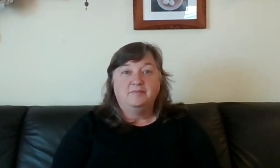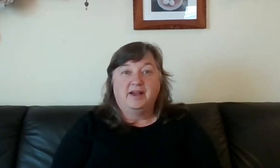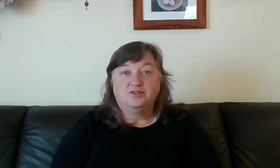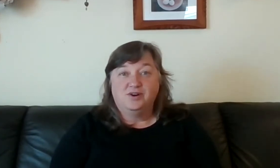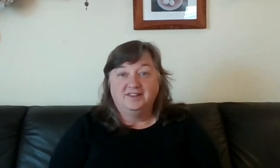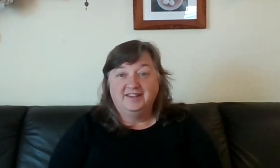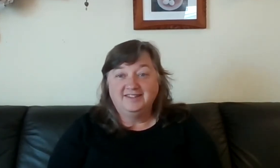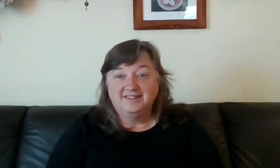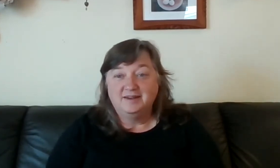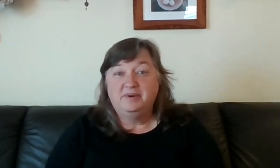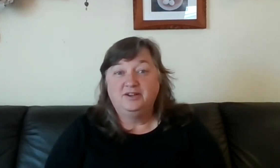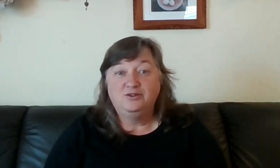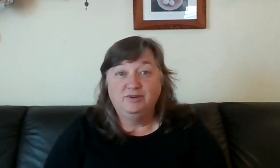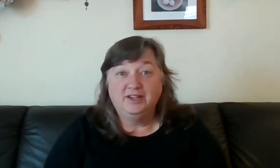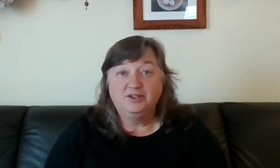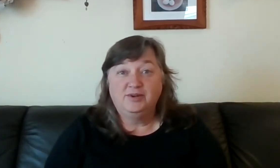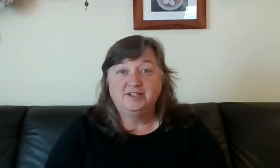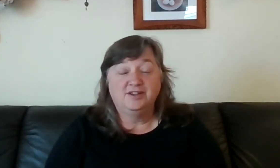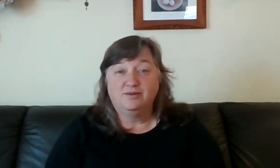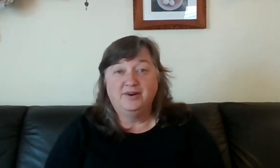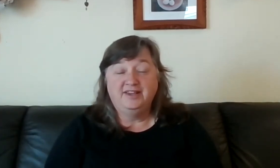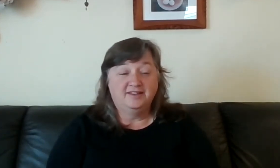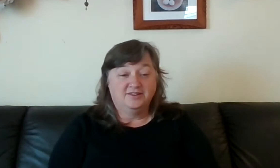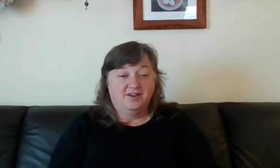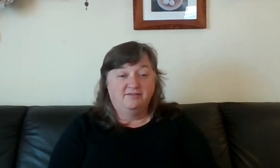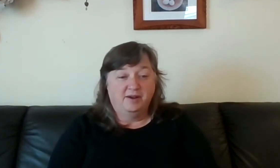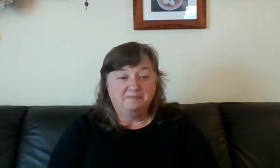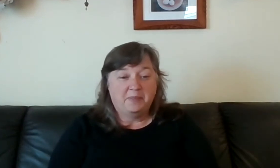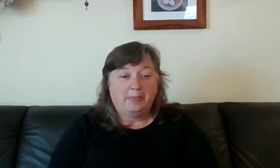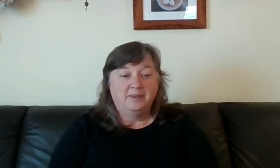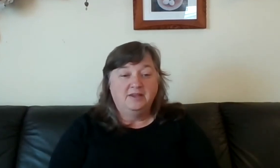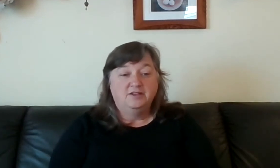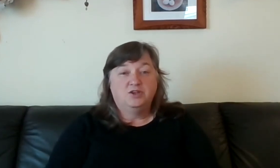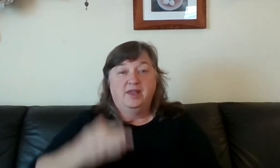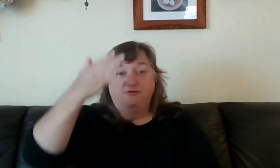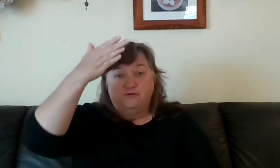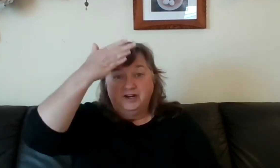Back to our list, but really good question. Throw any others you have up. So we have front,